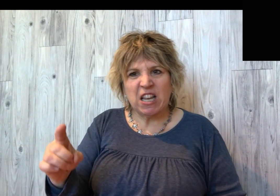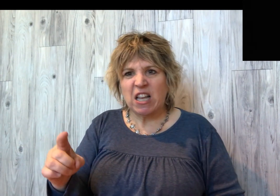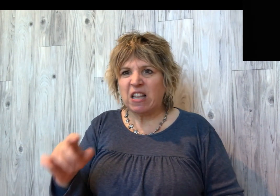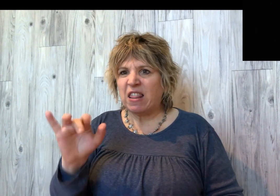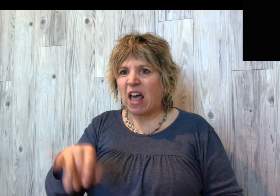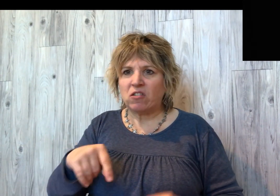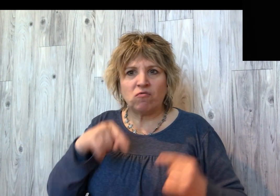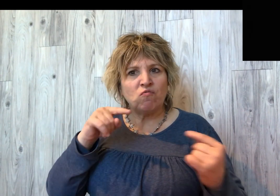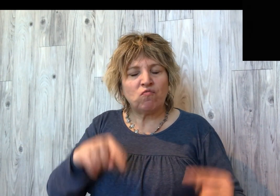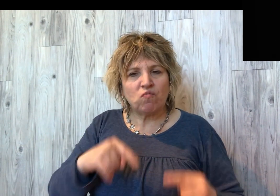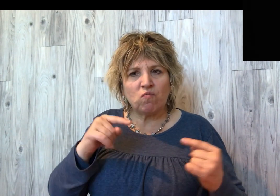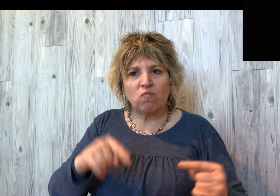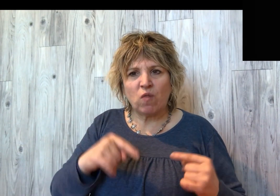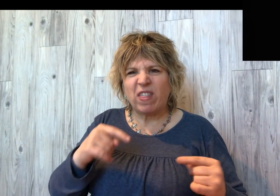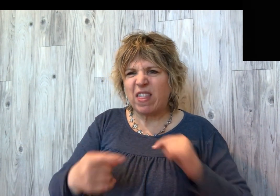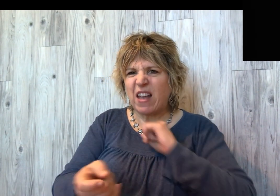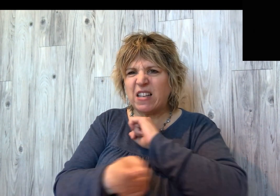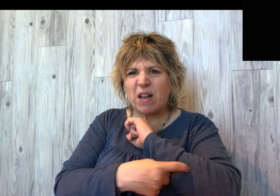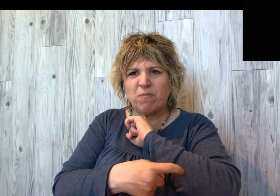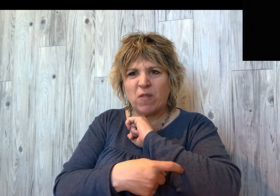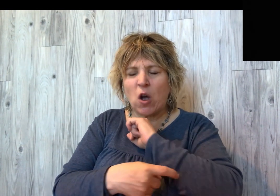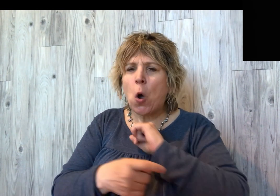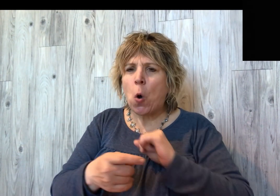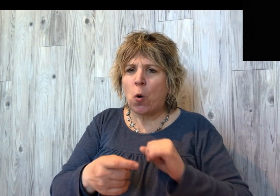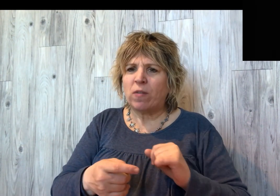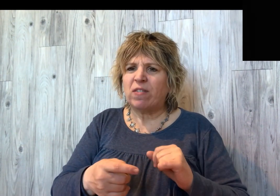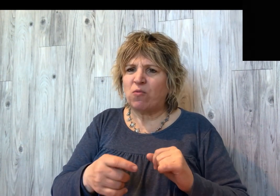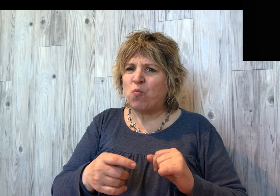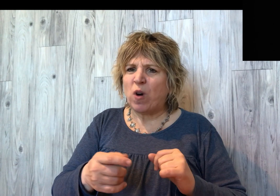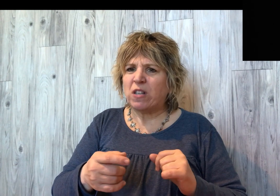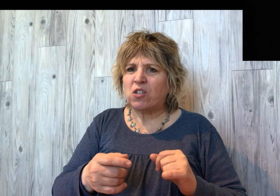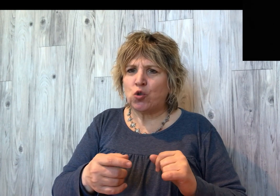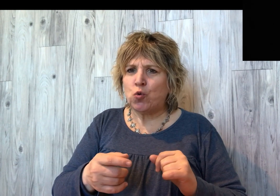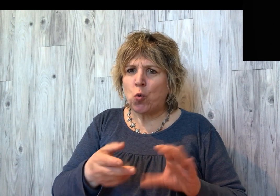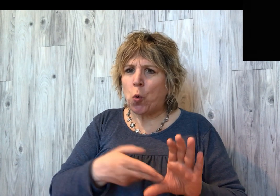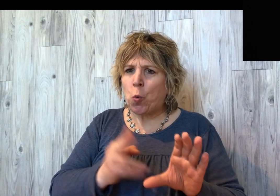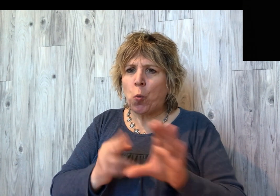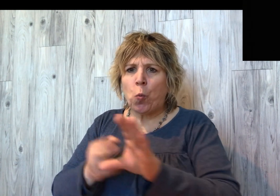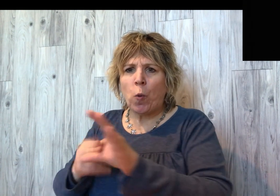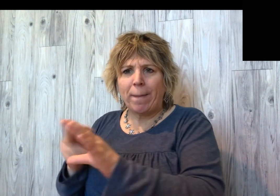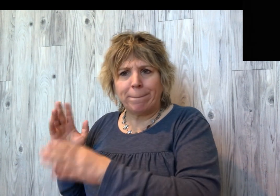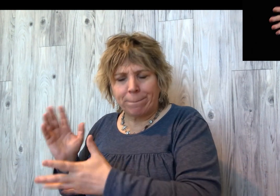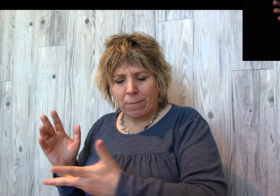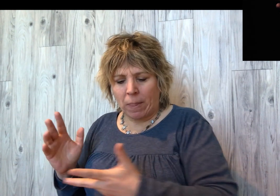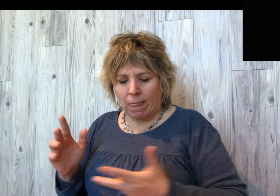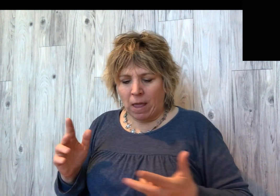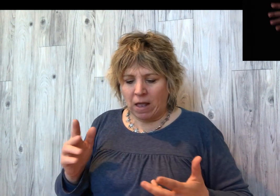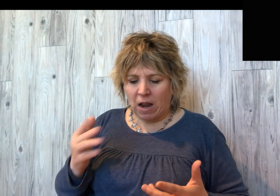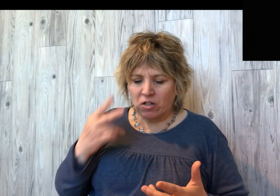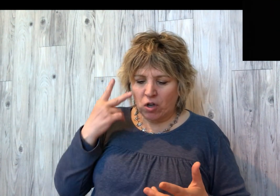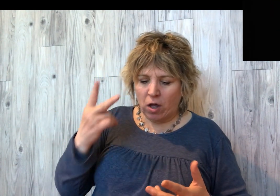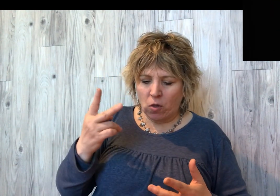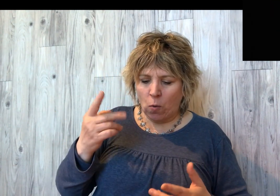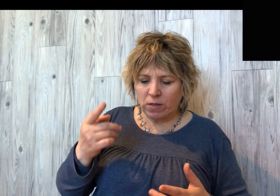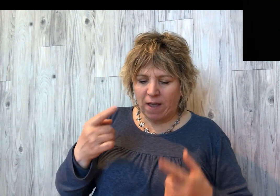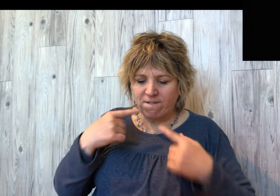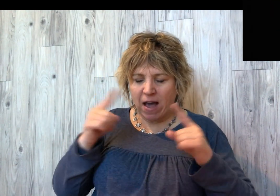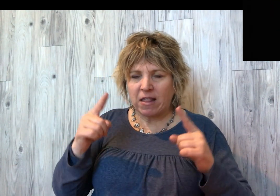huge overtaking. And the temptation was for many of them to drop out. But I saw that the ones that finally did